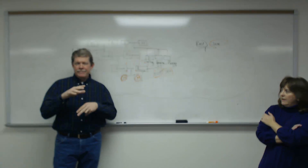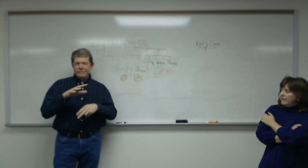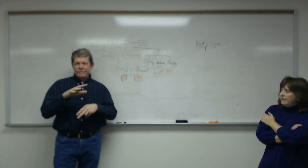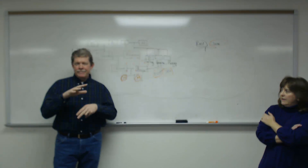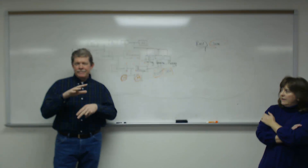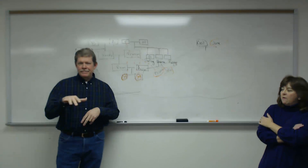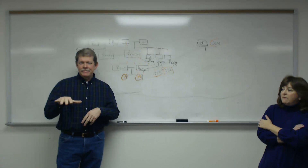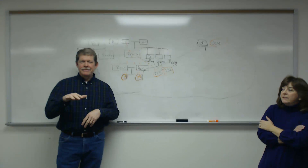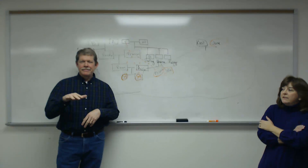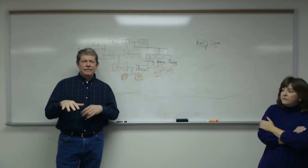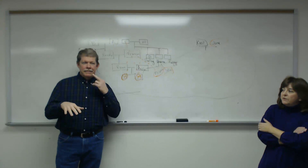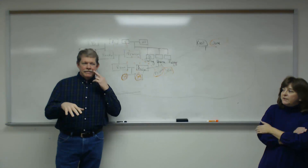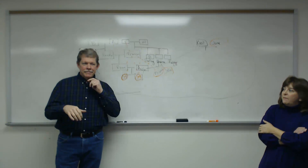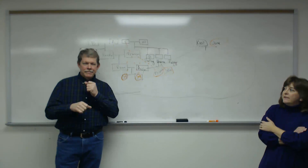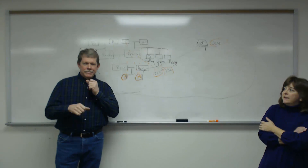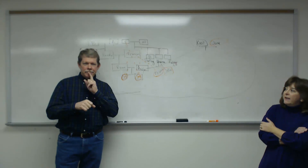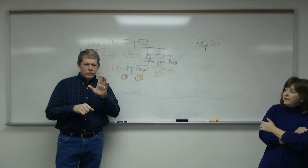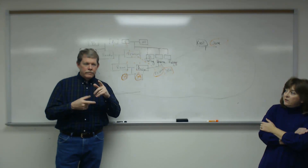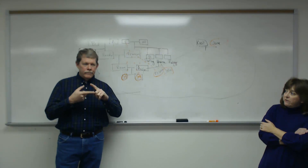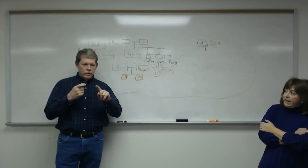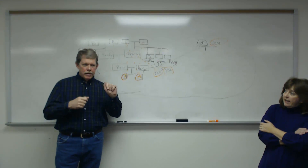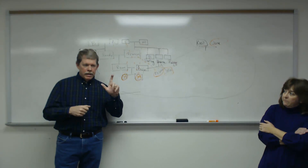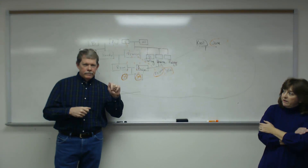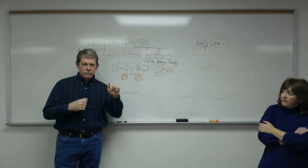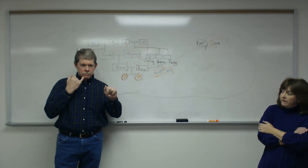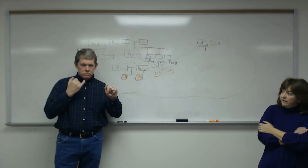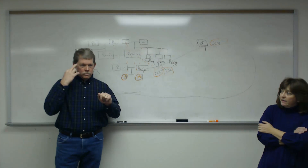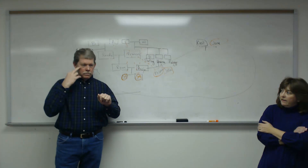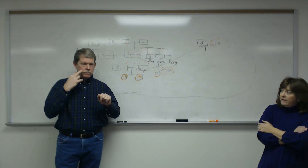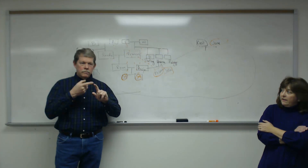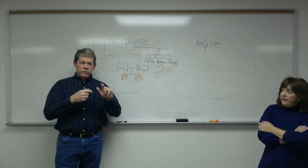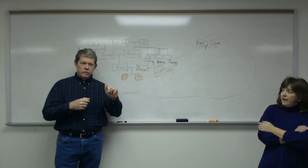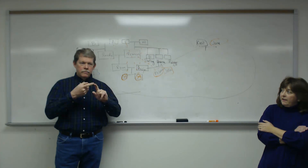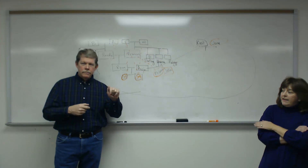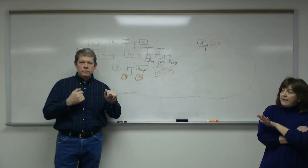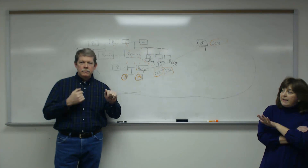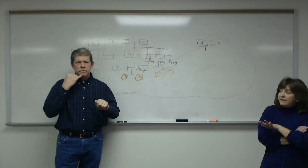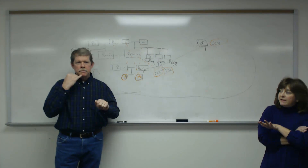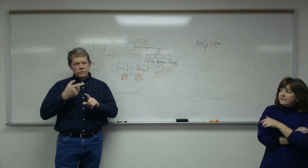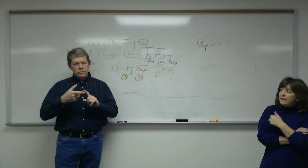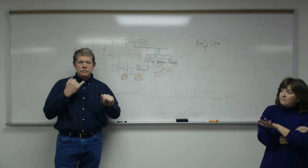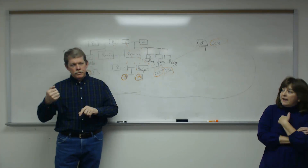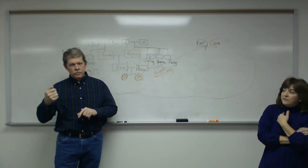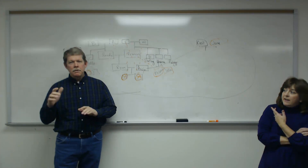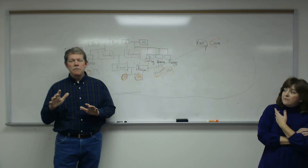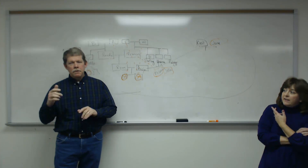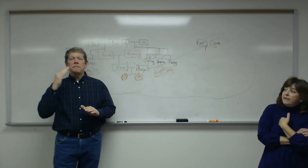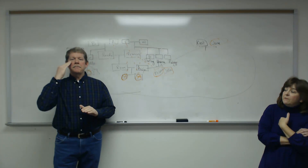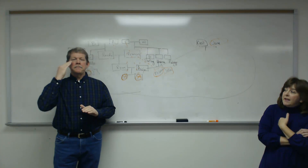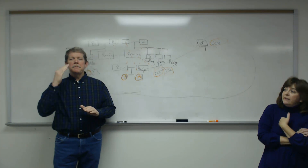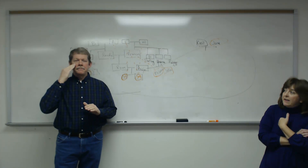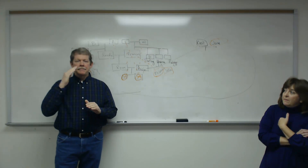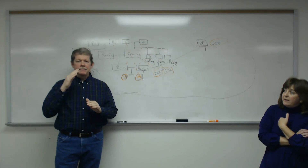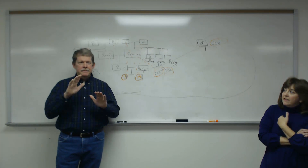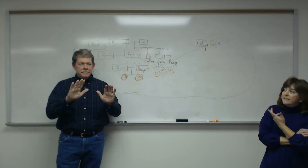so you always introduce yourself by spelling your name and name sign saying, I used to say I'm Randy from Alabama. That's how